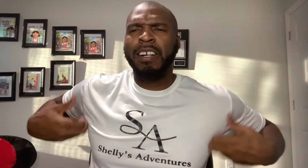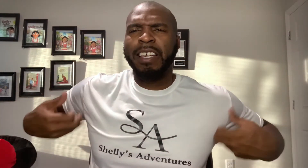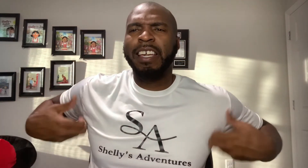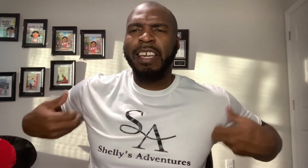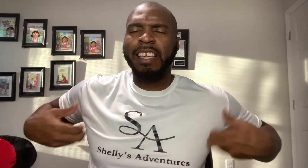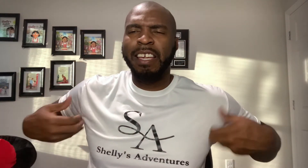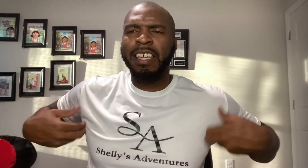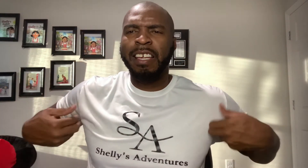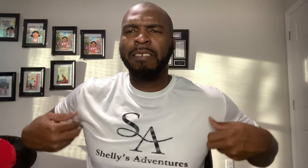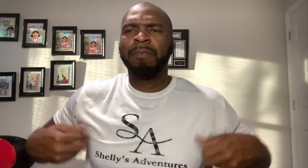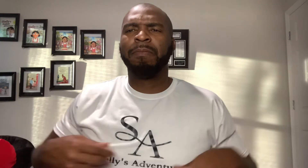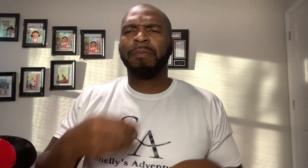monkey,